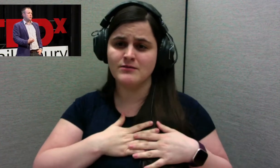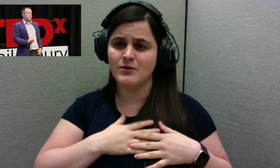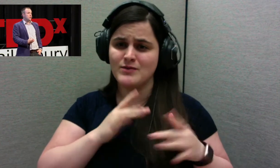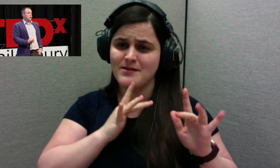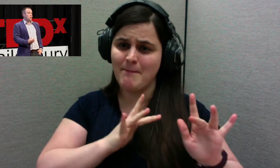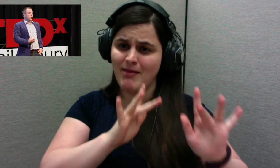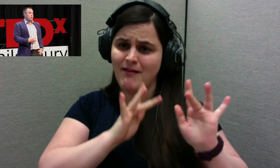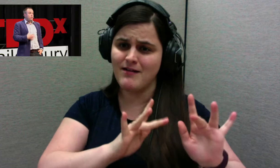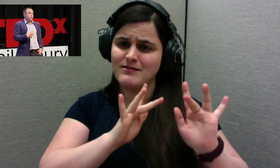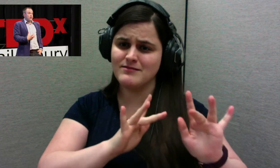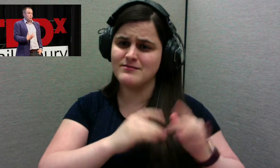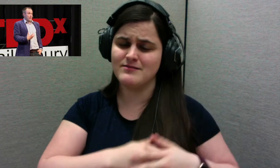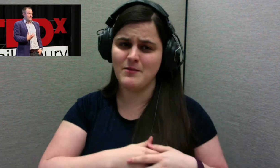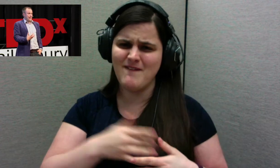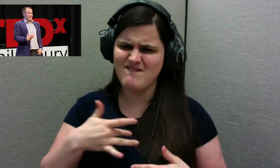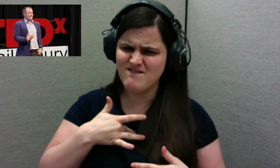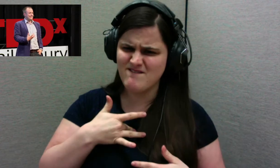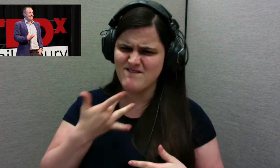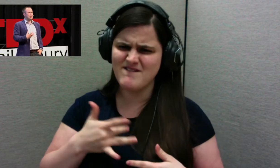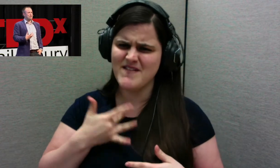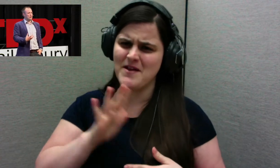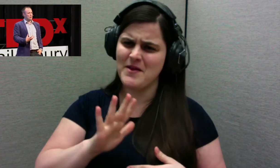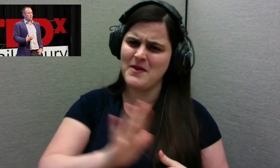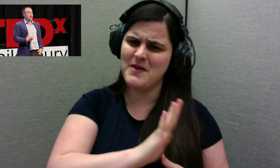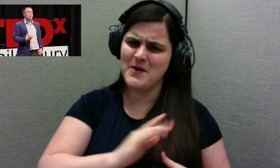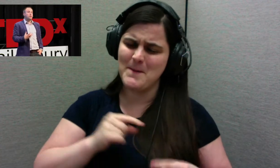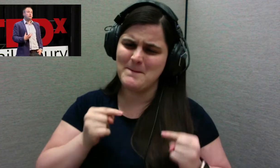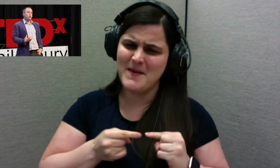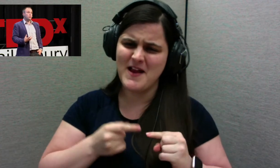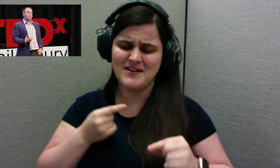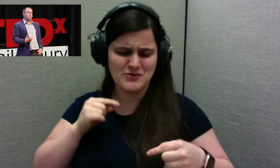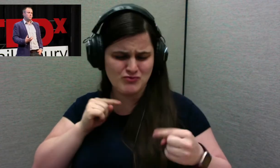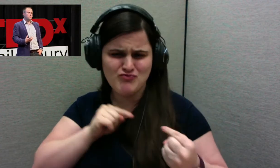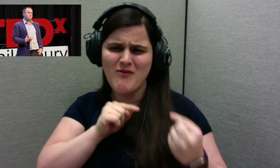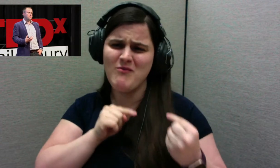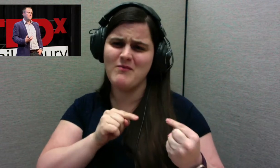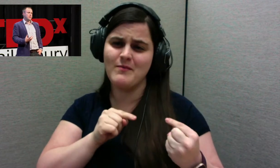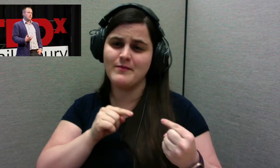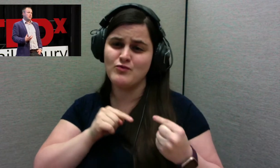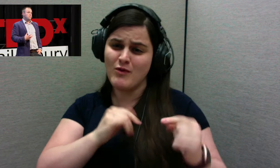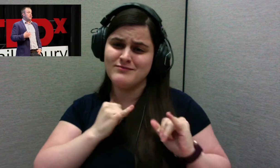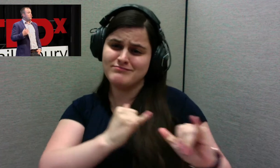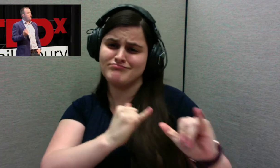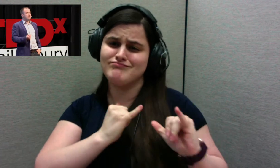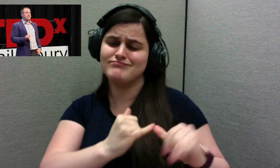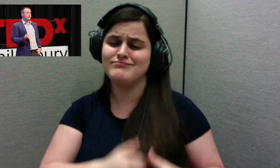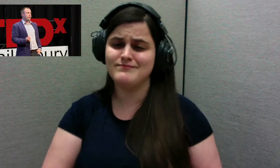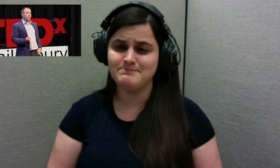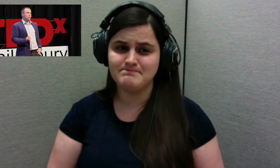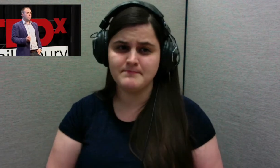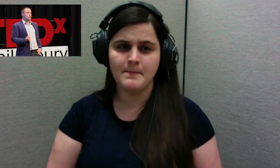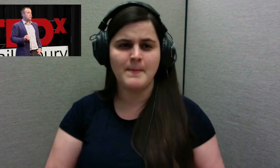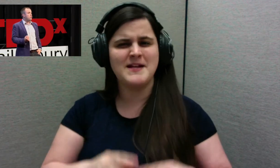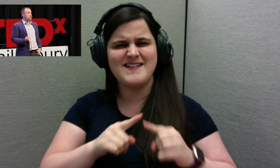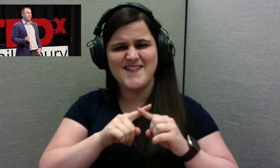characters. We feel their pain, their struggle, and we struggle with them. But it's very